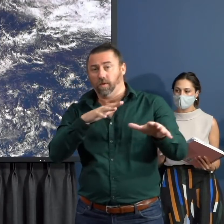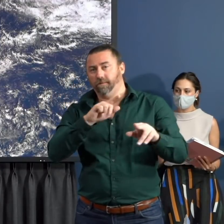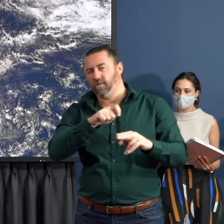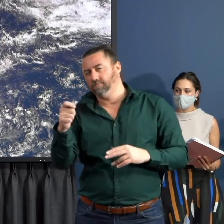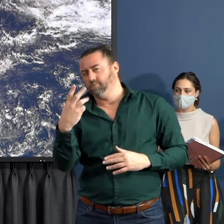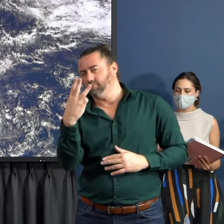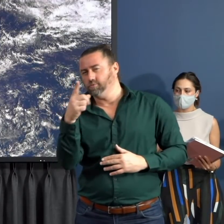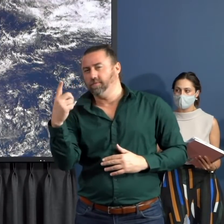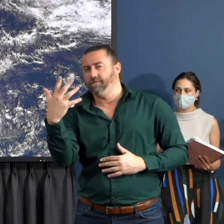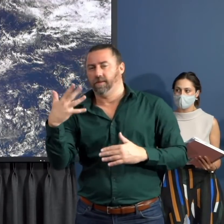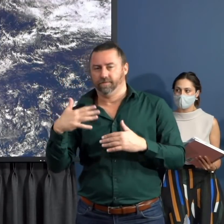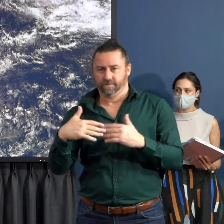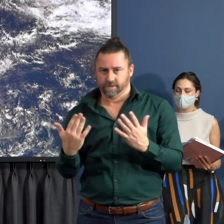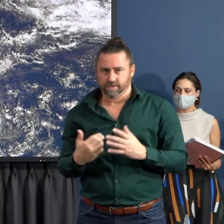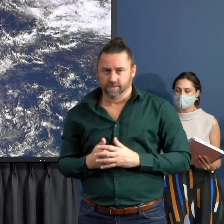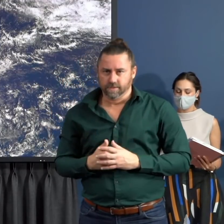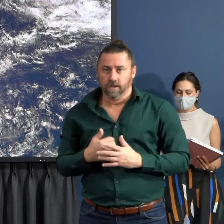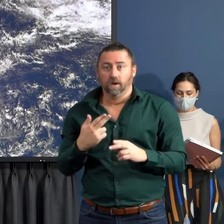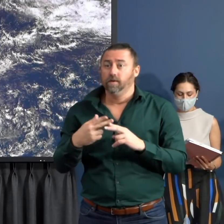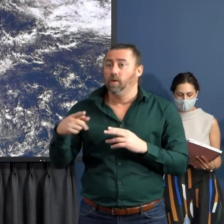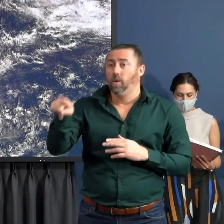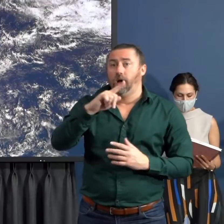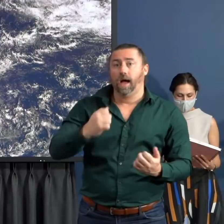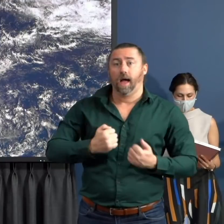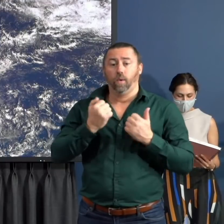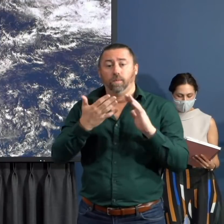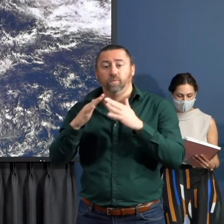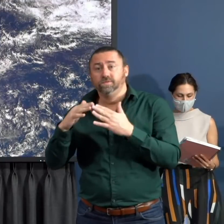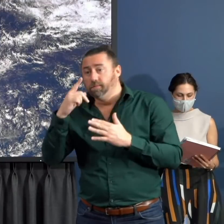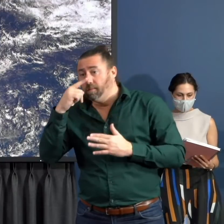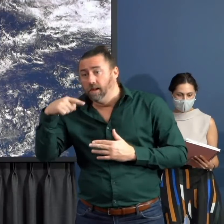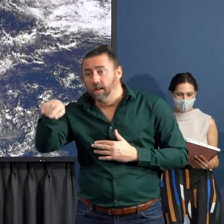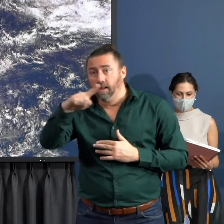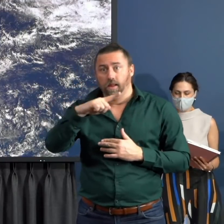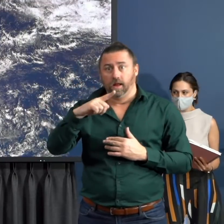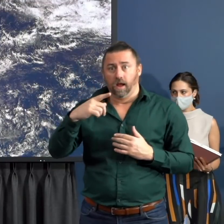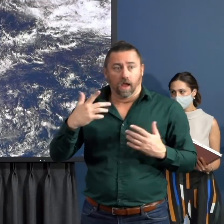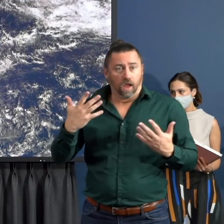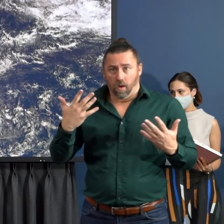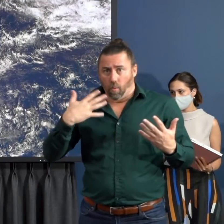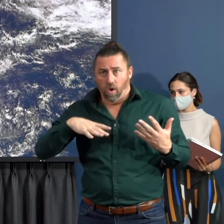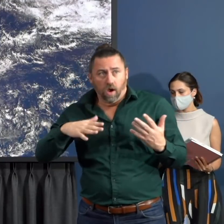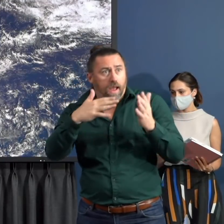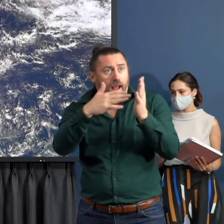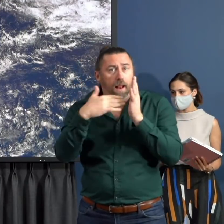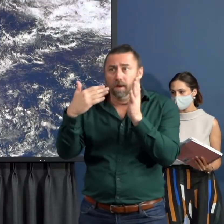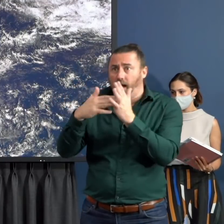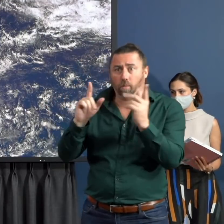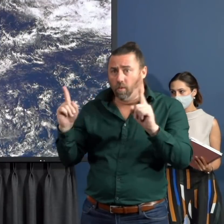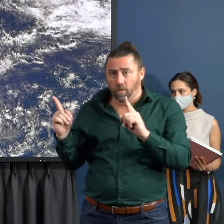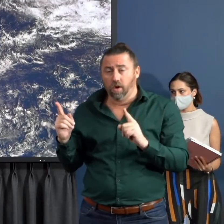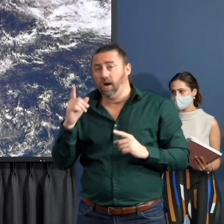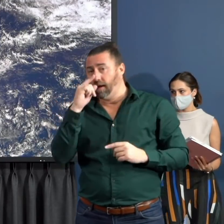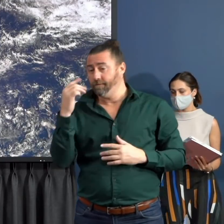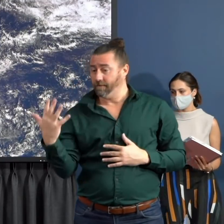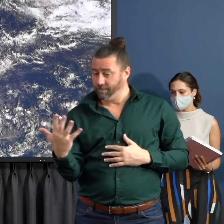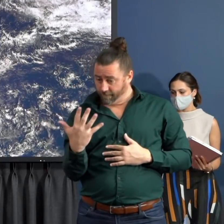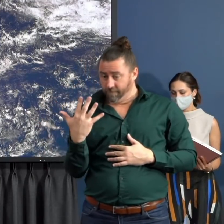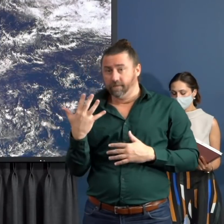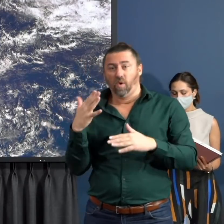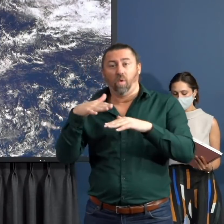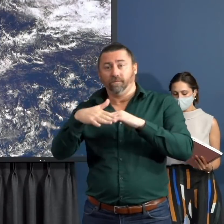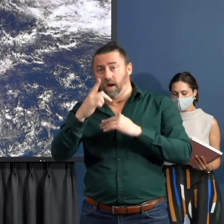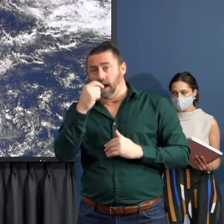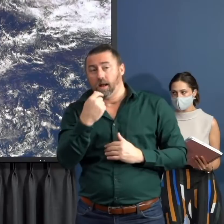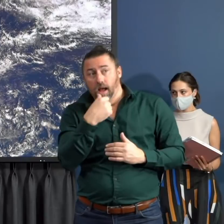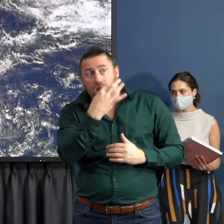can I just say that people will be able to get eligibility for $900 for a family of 5 or more,